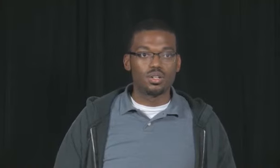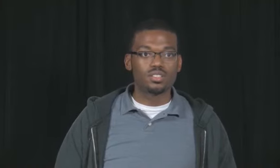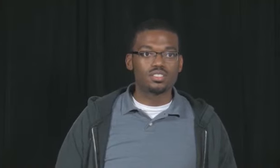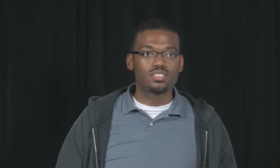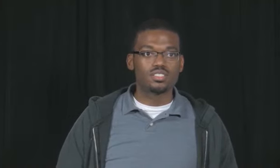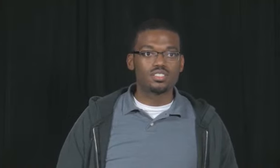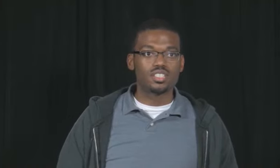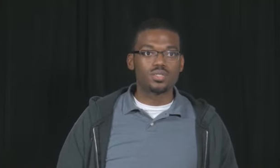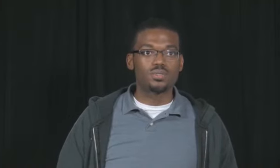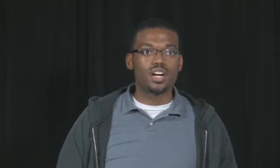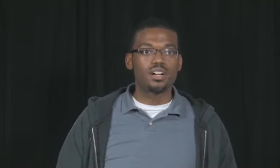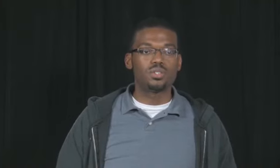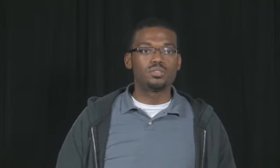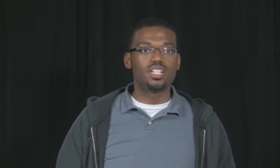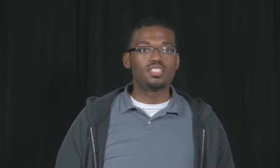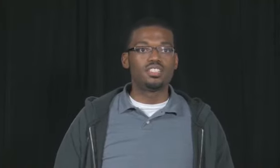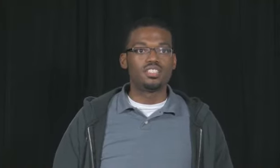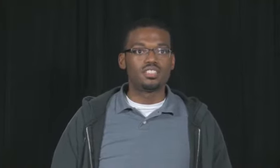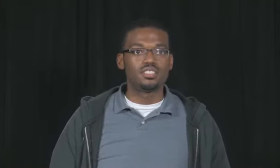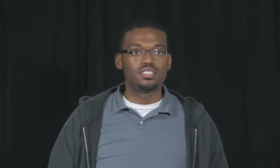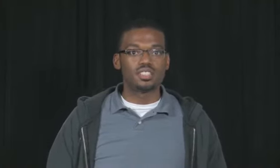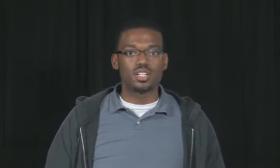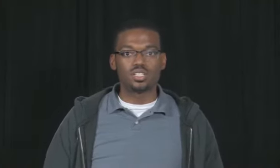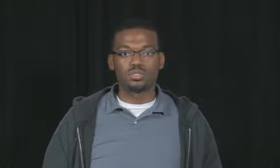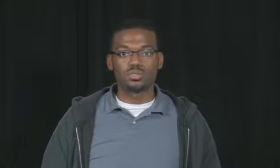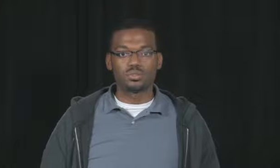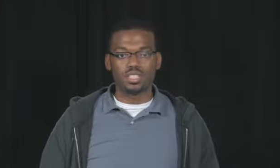Coral is far more red than her lips red.